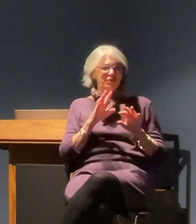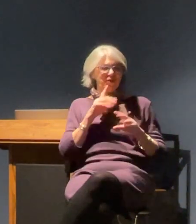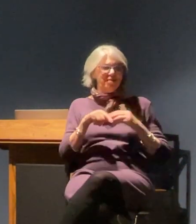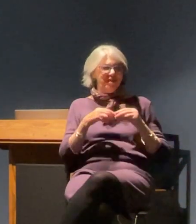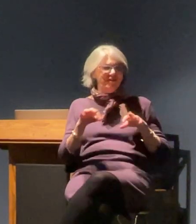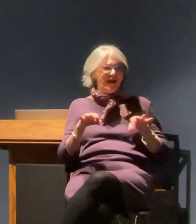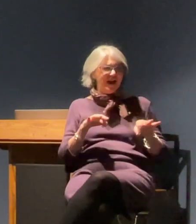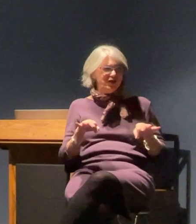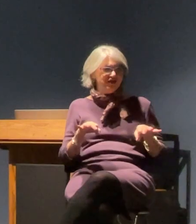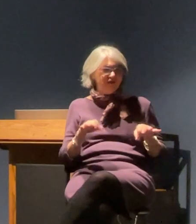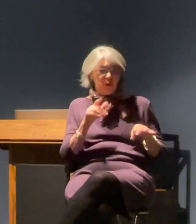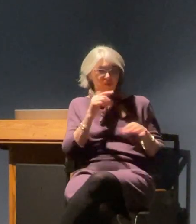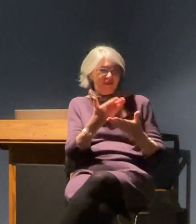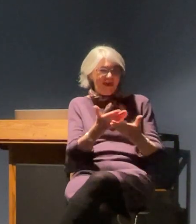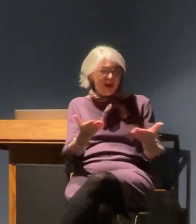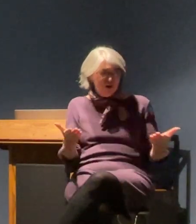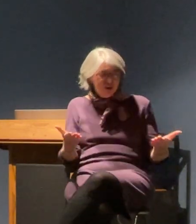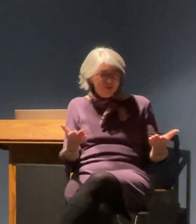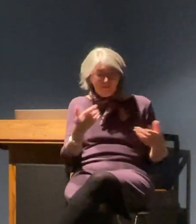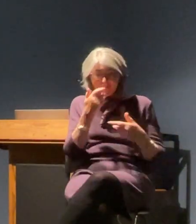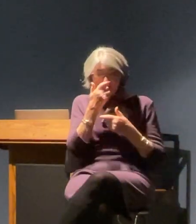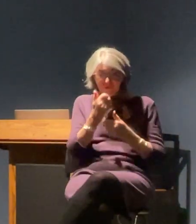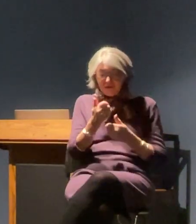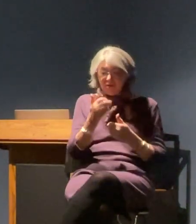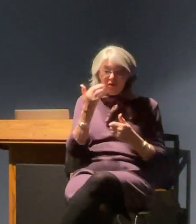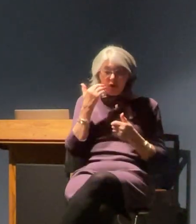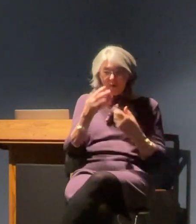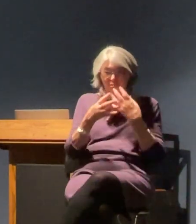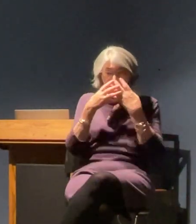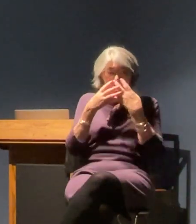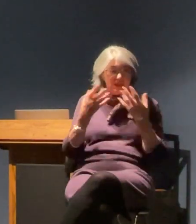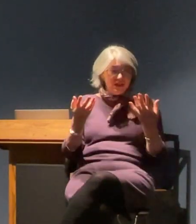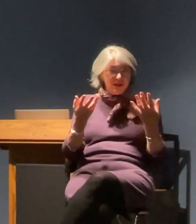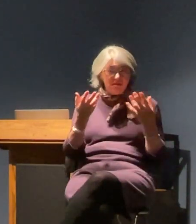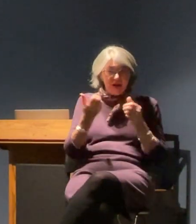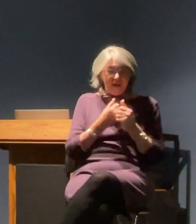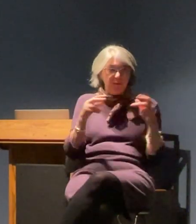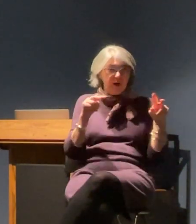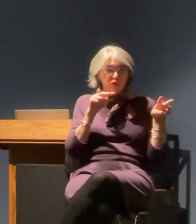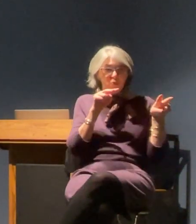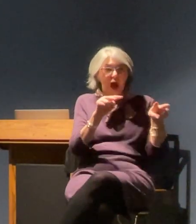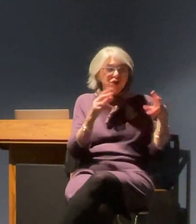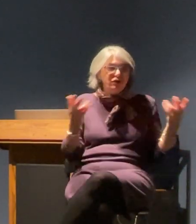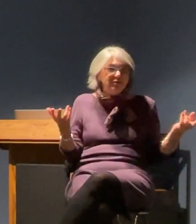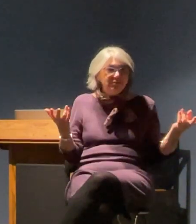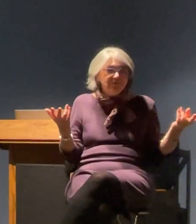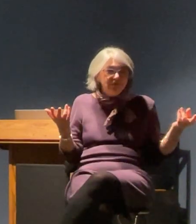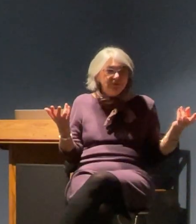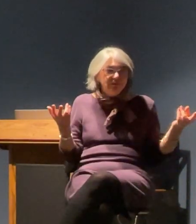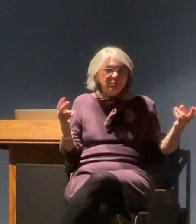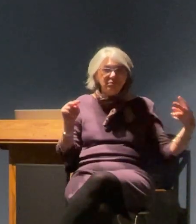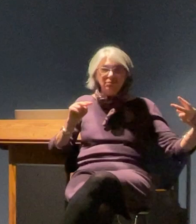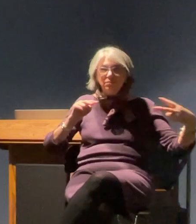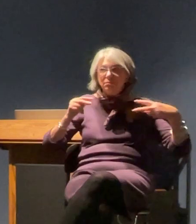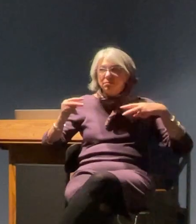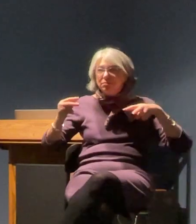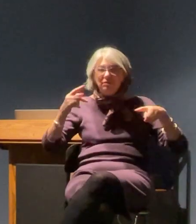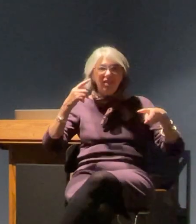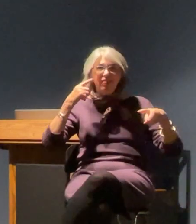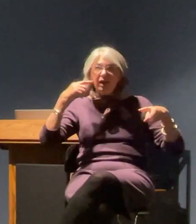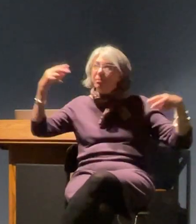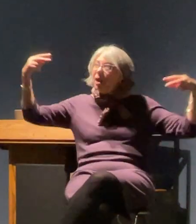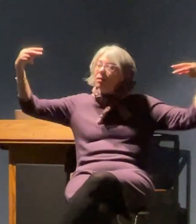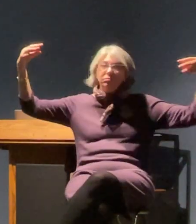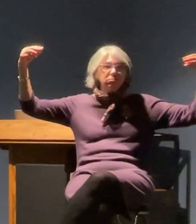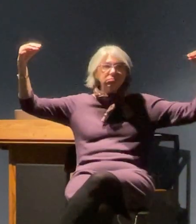like who's present. And interestingly, in prison, everybody's watching. Think about the surveillance